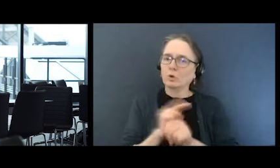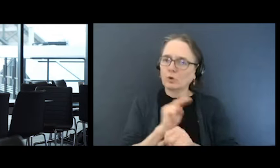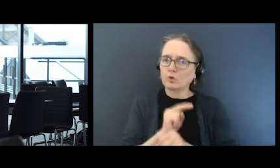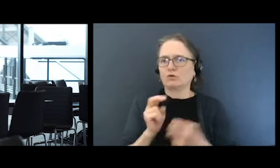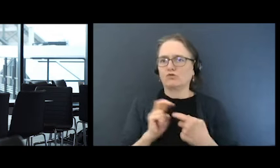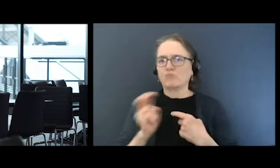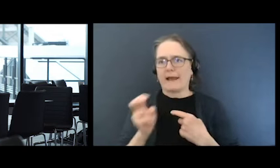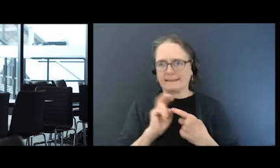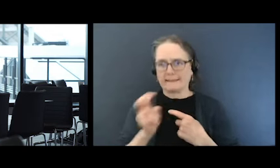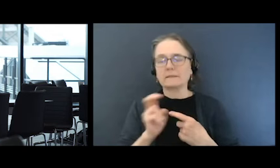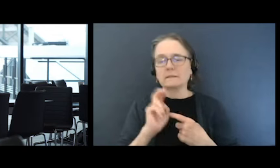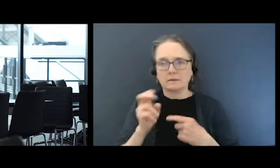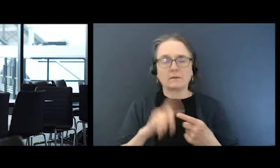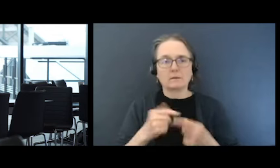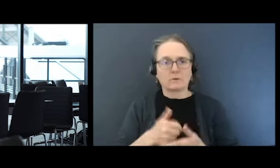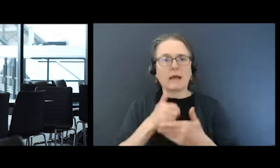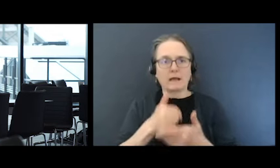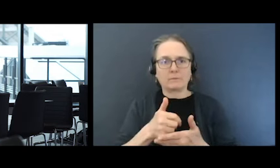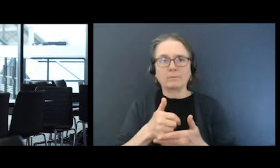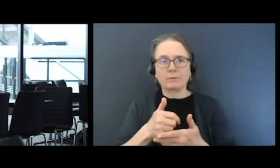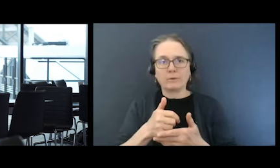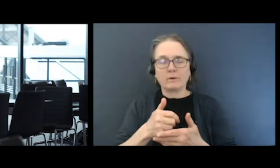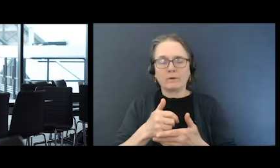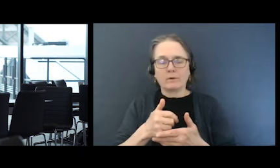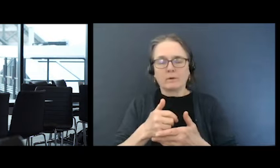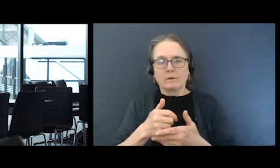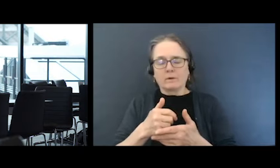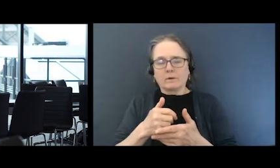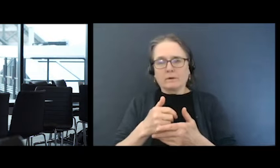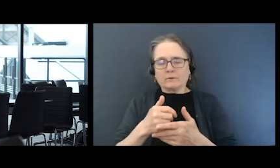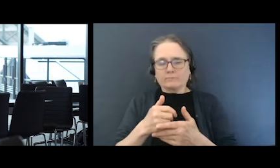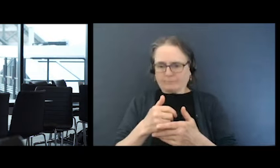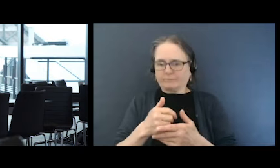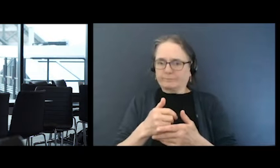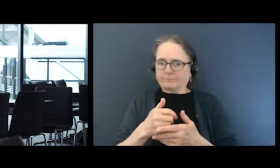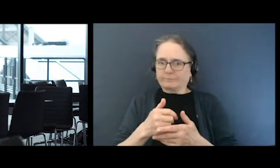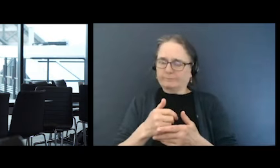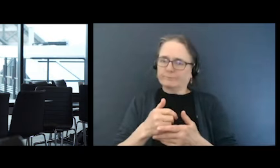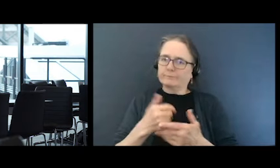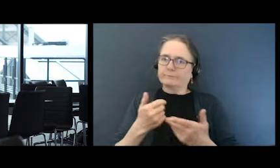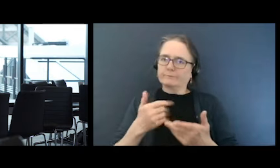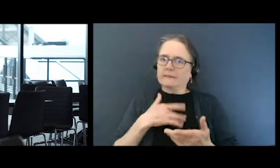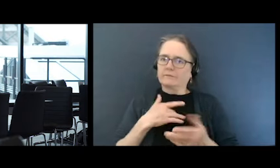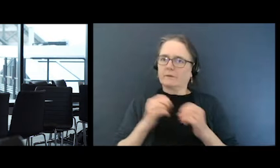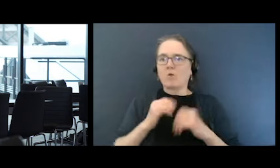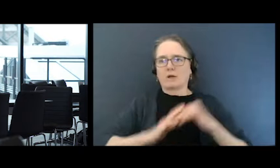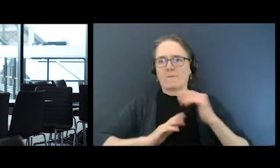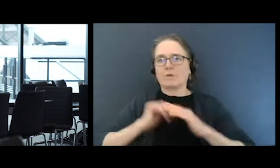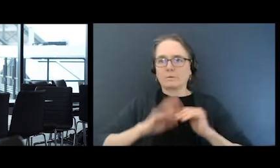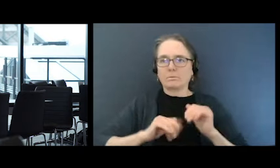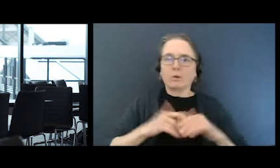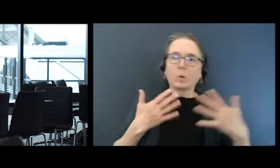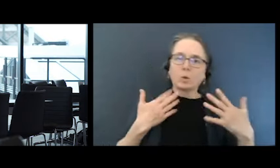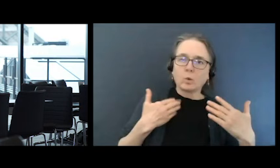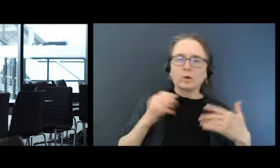own experience over the last 4 or 5 years, becoming closer and closer in community with folks, and you know, just